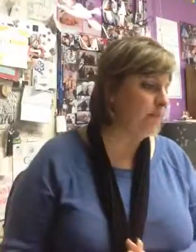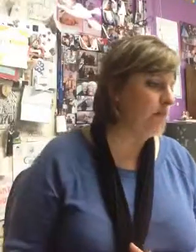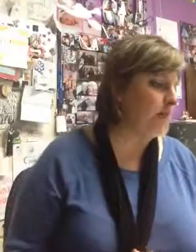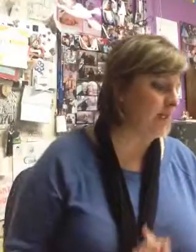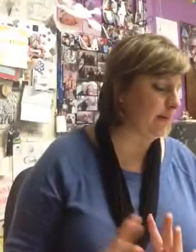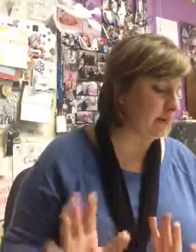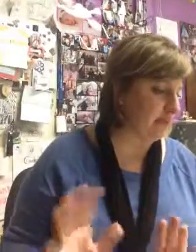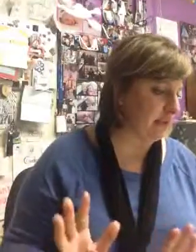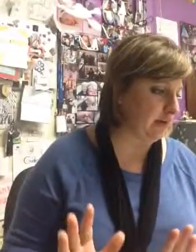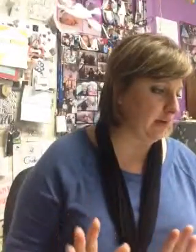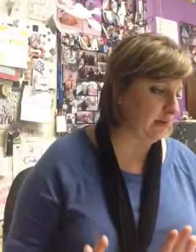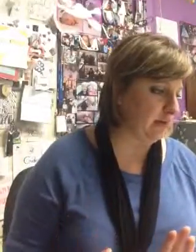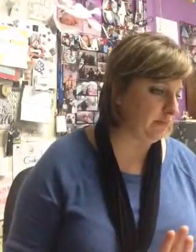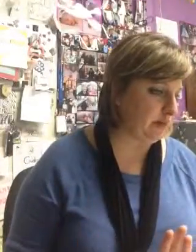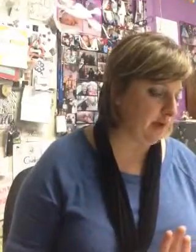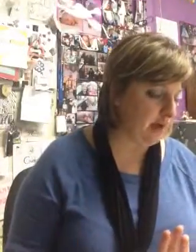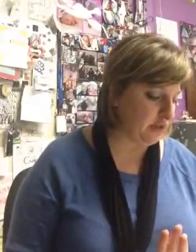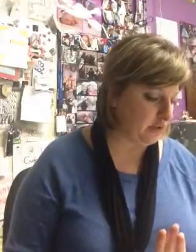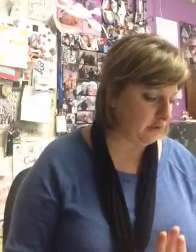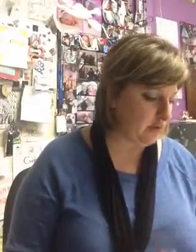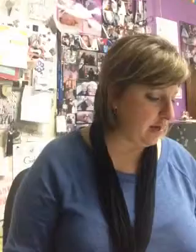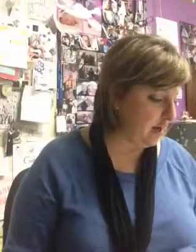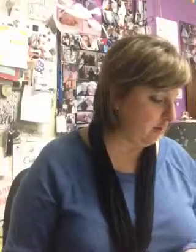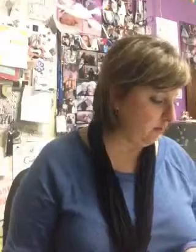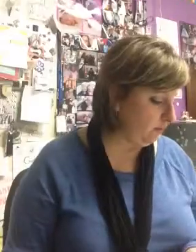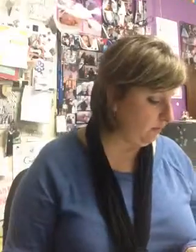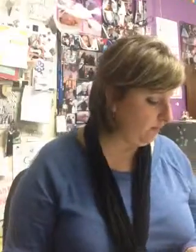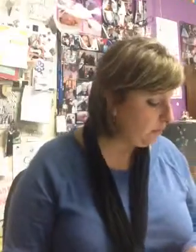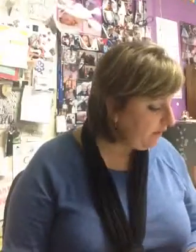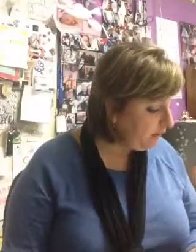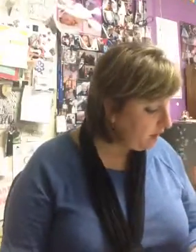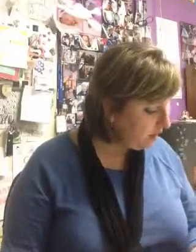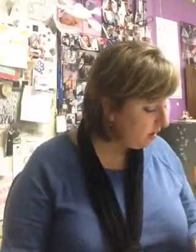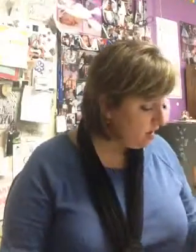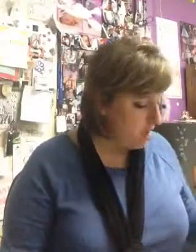no, wait, that's not how we do it. I'm sorry, I just kind of had a little bit of a brain fart.